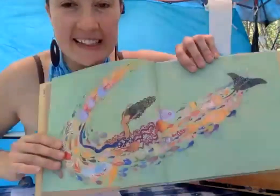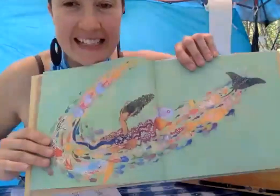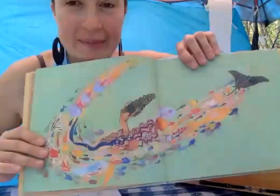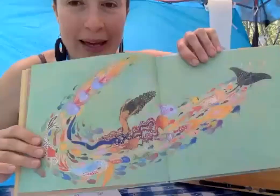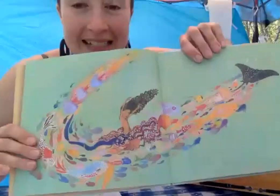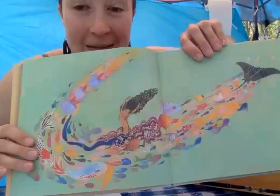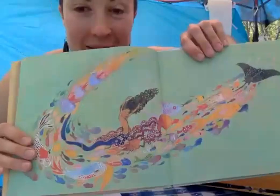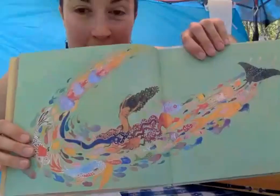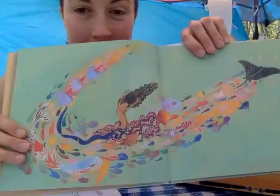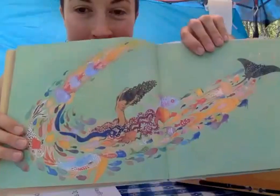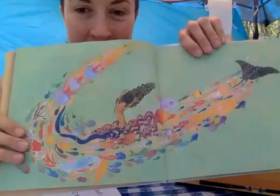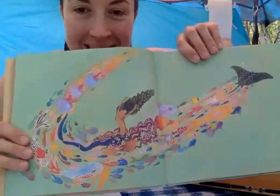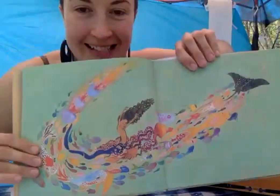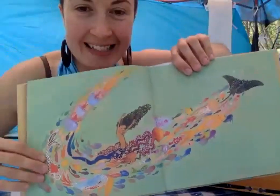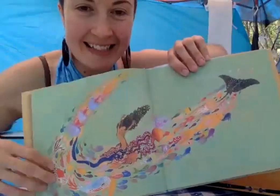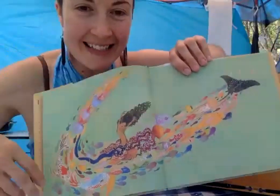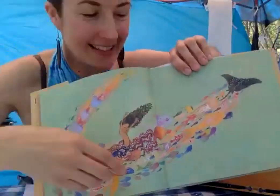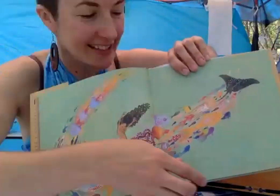He's imagining being under the sea like a